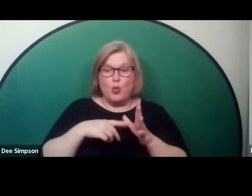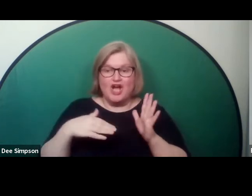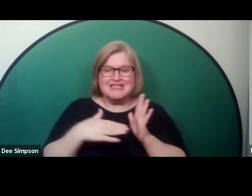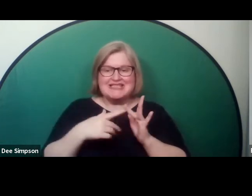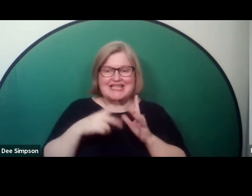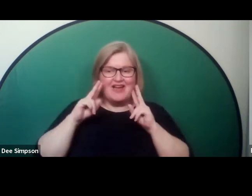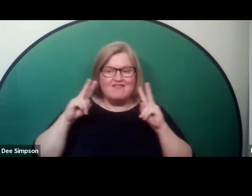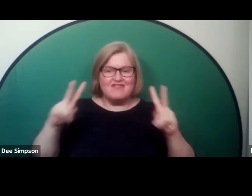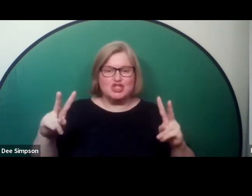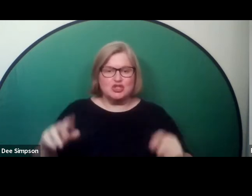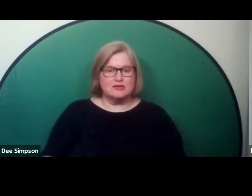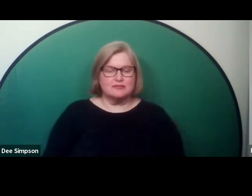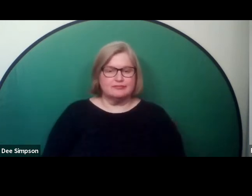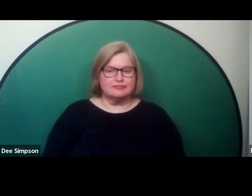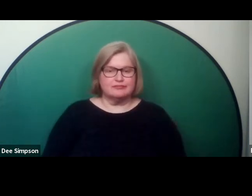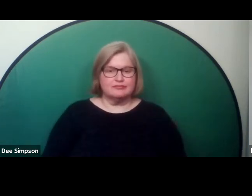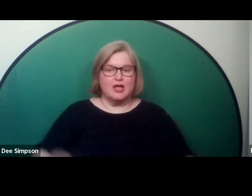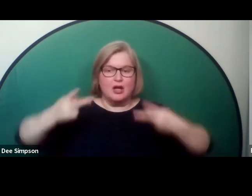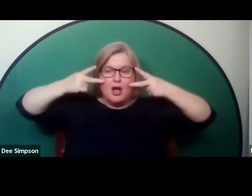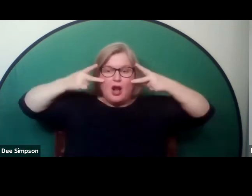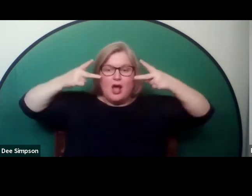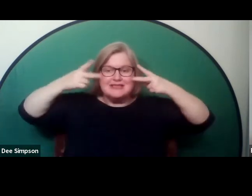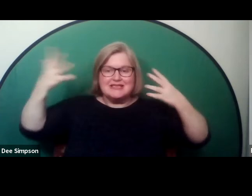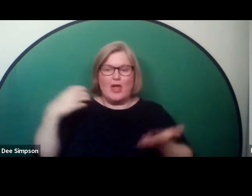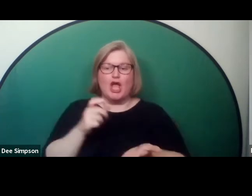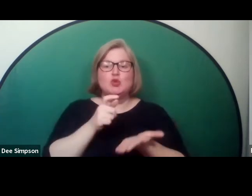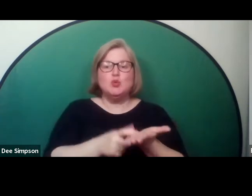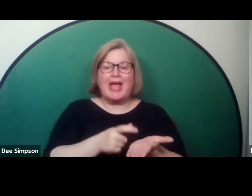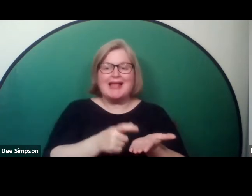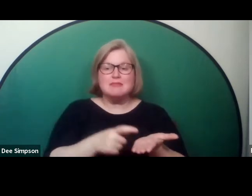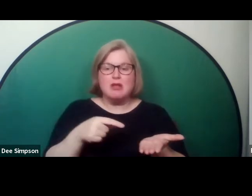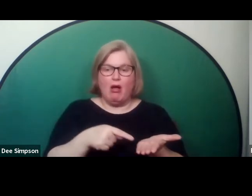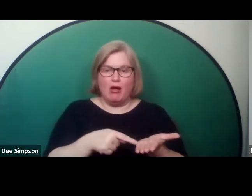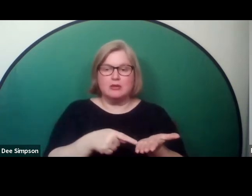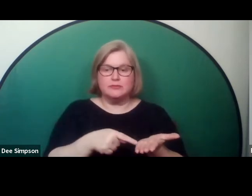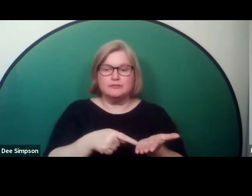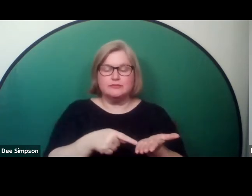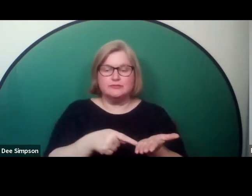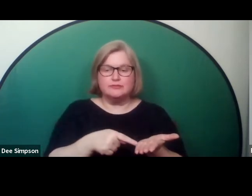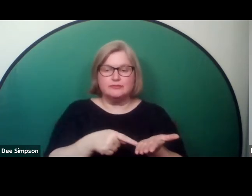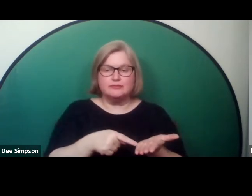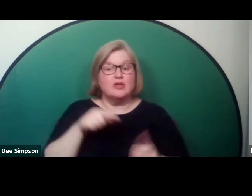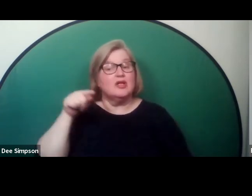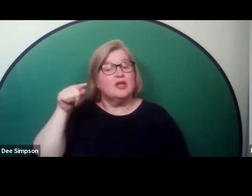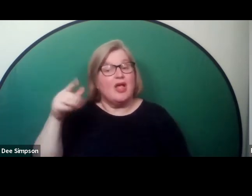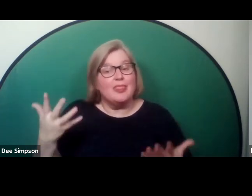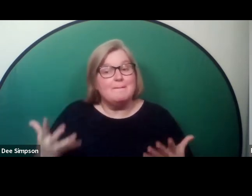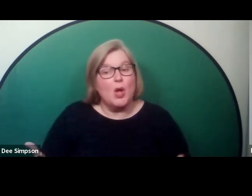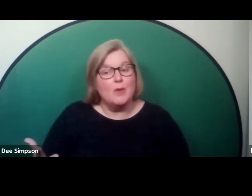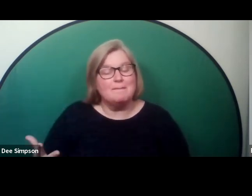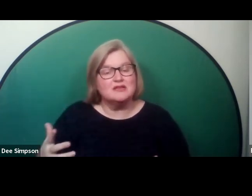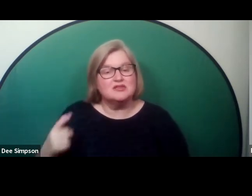Wazi Vision is an eyeglasses company in Uganda. And in Uganda currently, I mean,